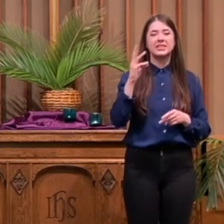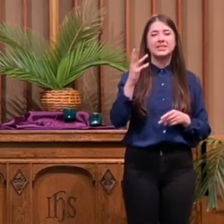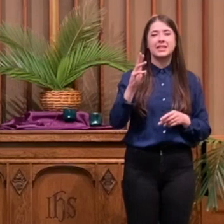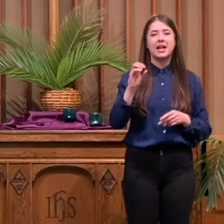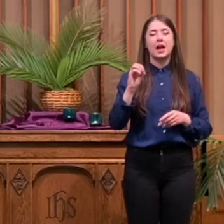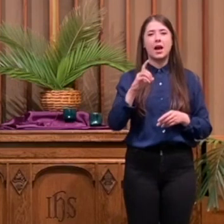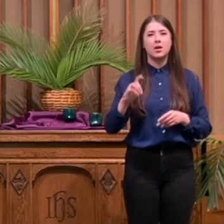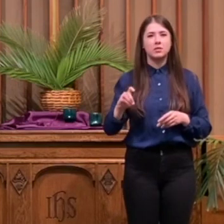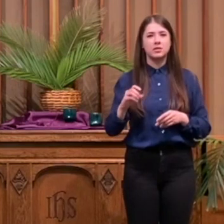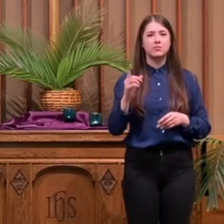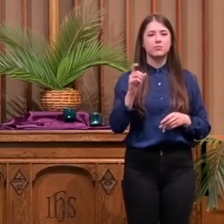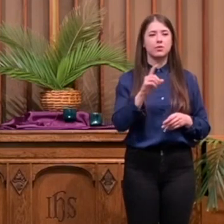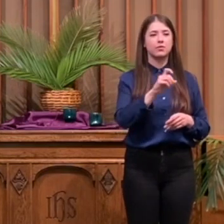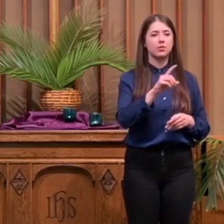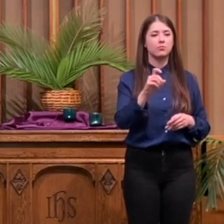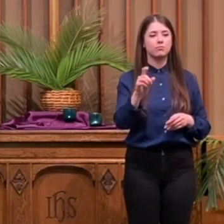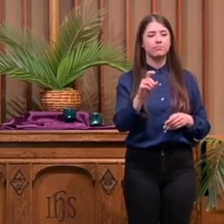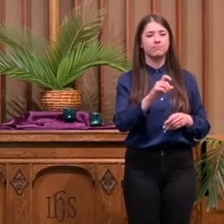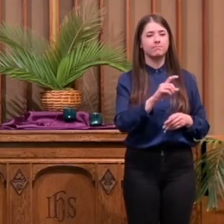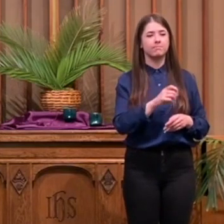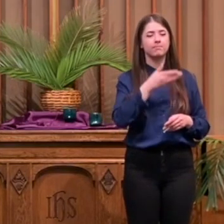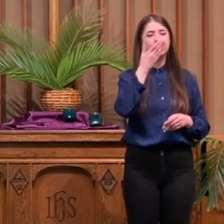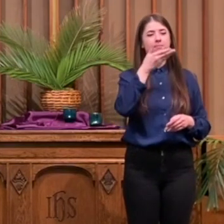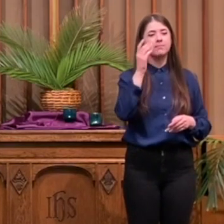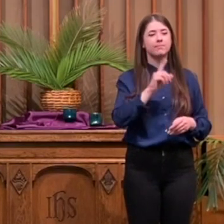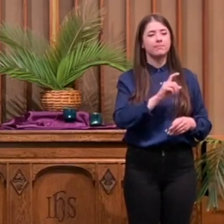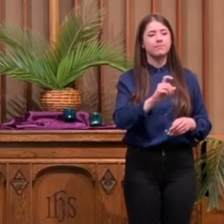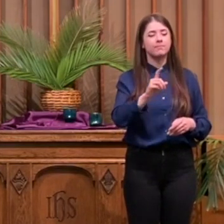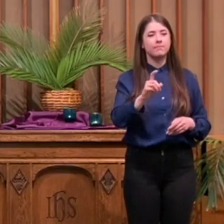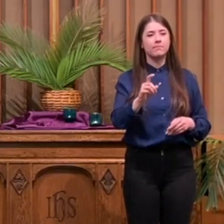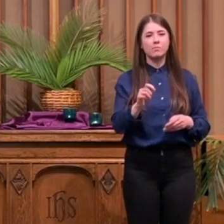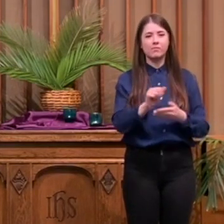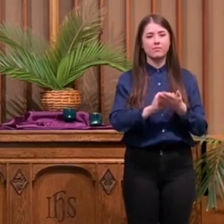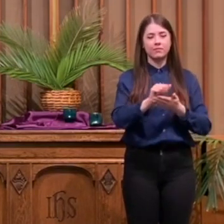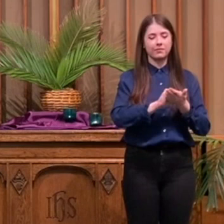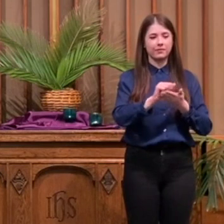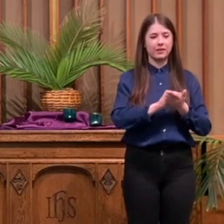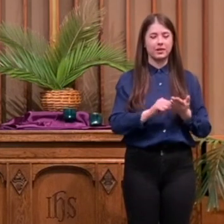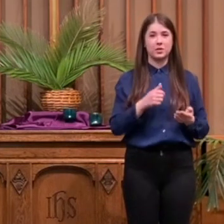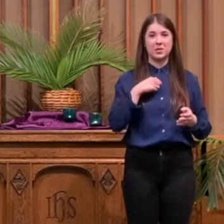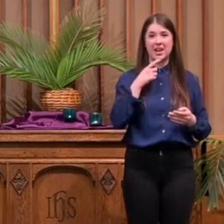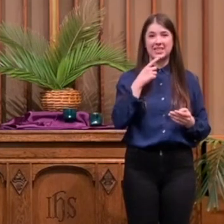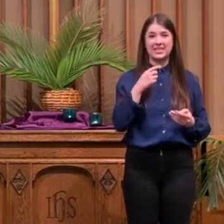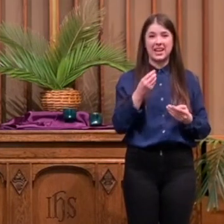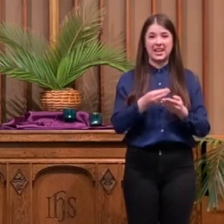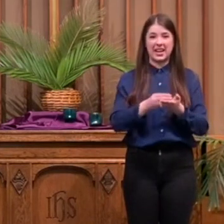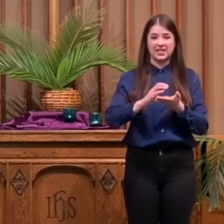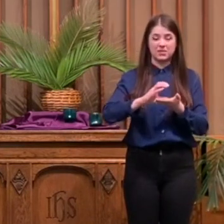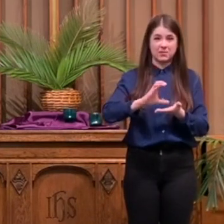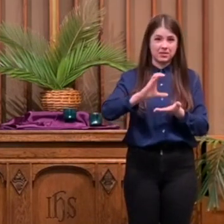wash Jesus' feet. And when I say expensive, I